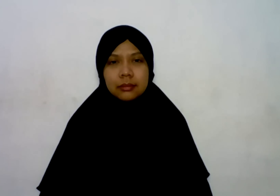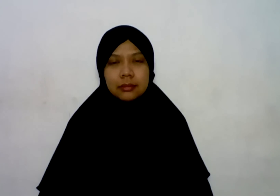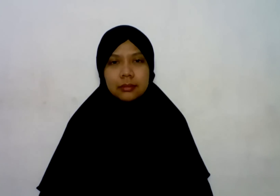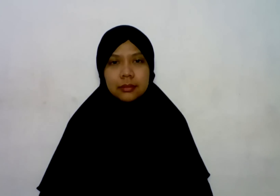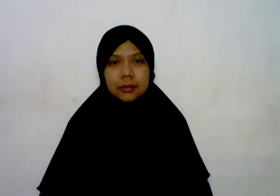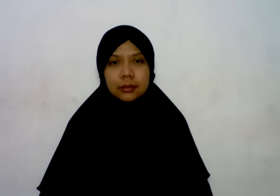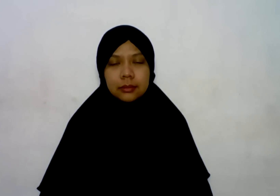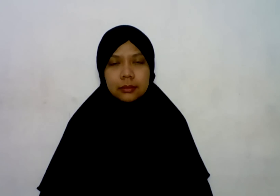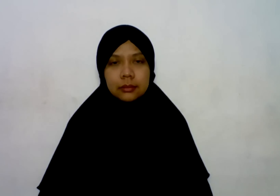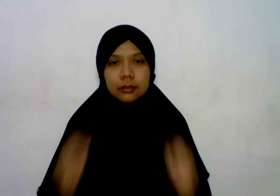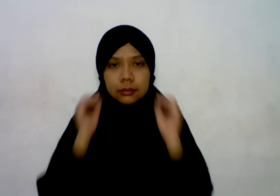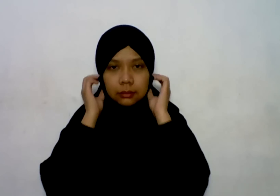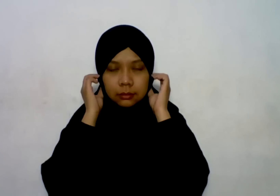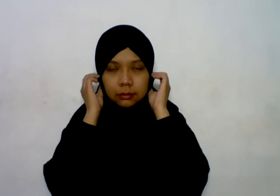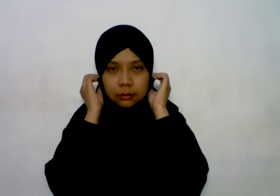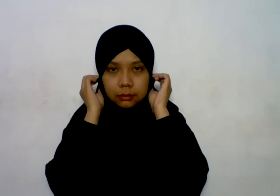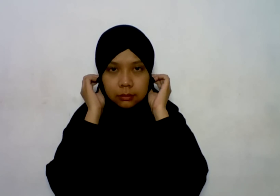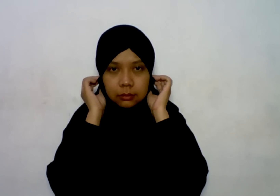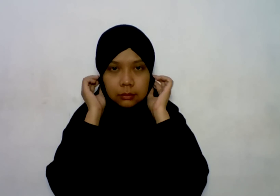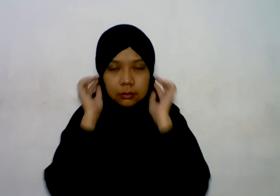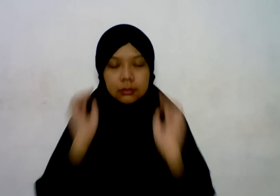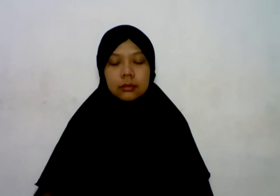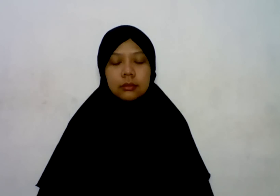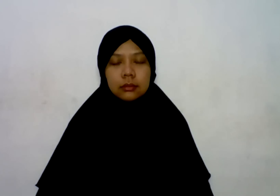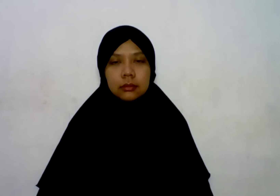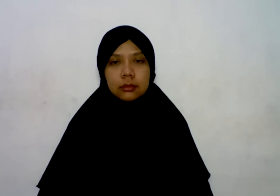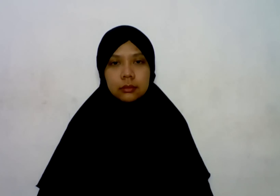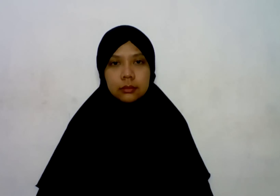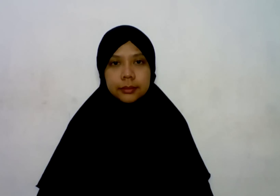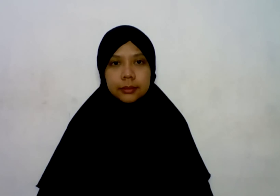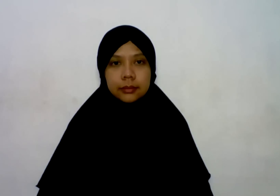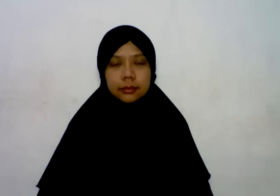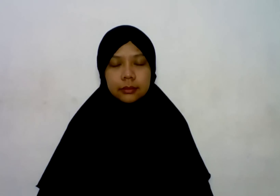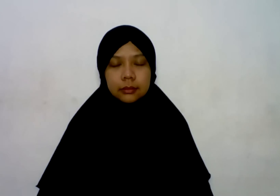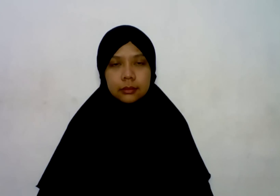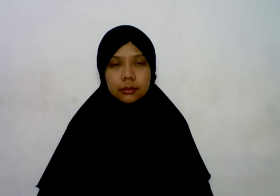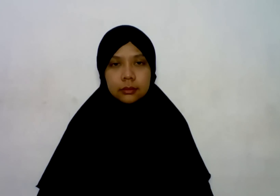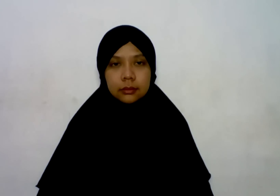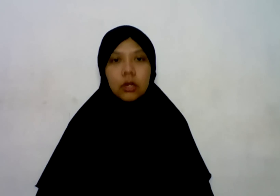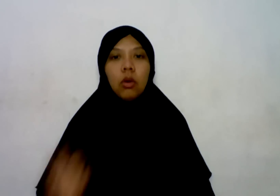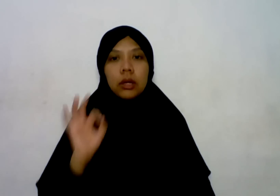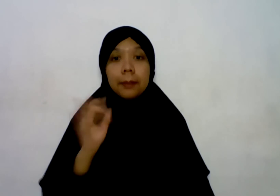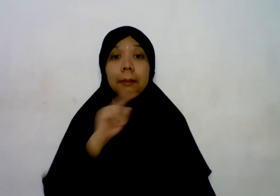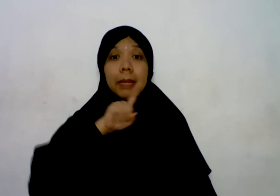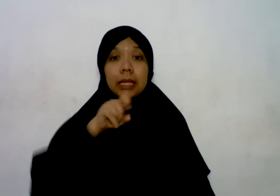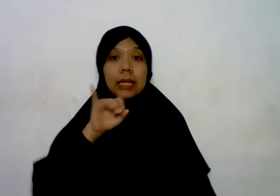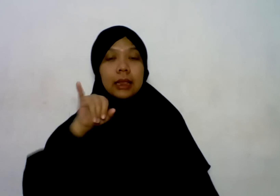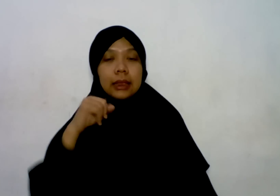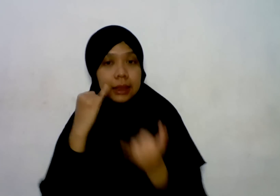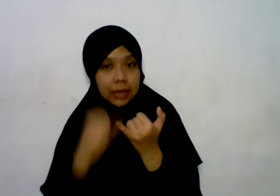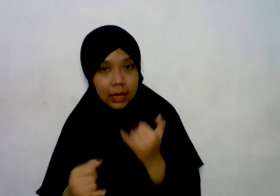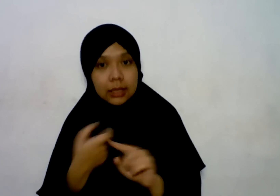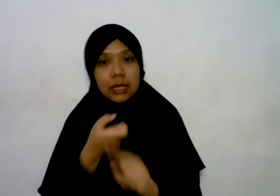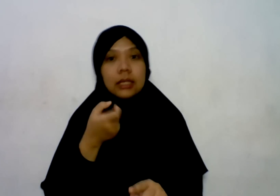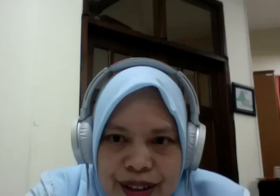and also from sharing. Thank you. Thank you, Ibu. So one last question from Eko Nugroho